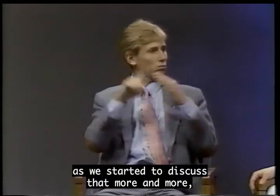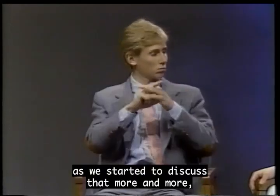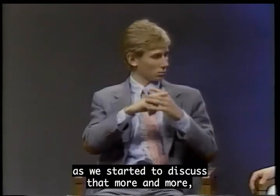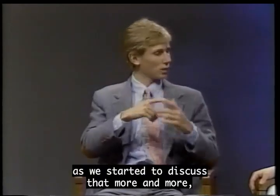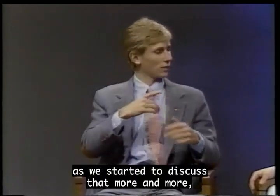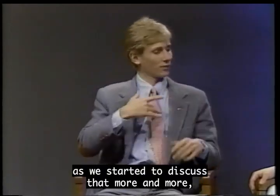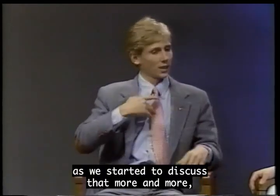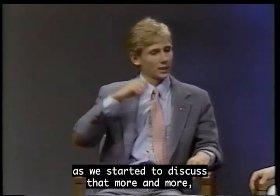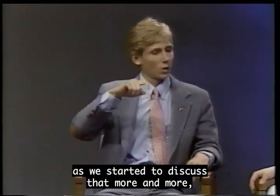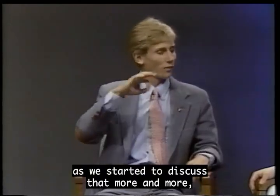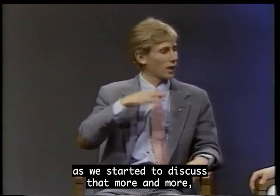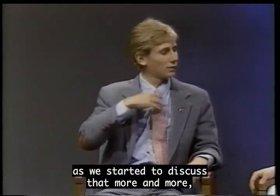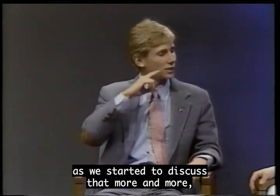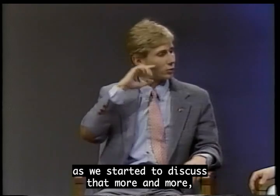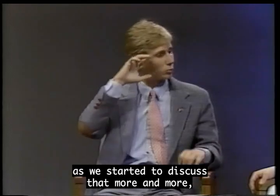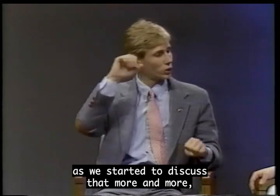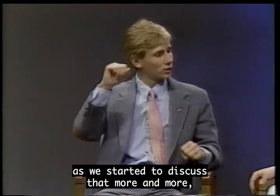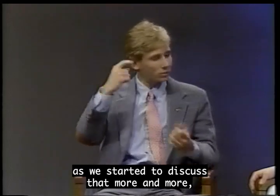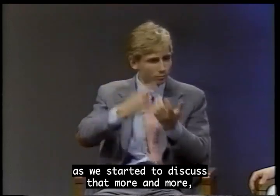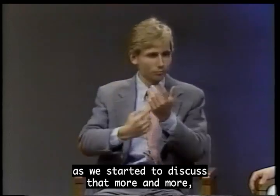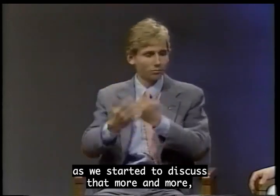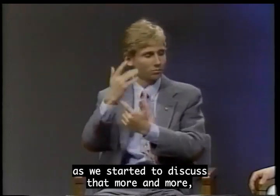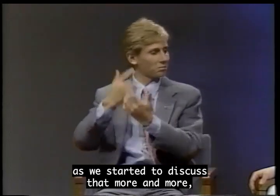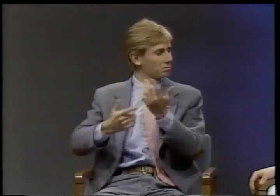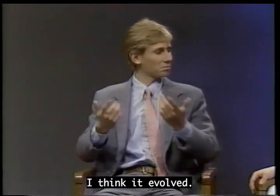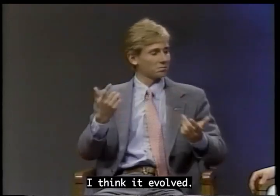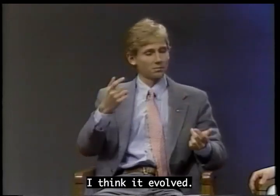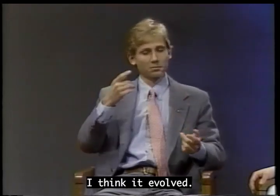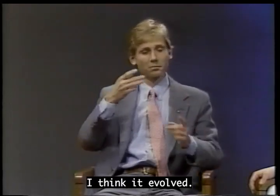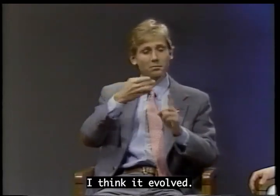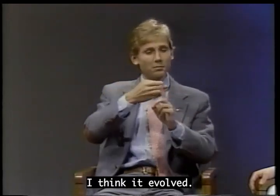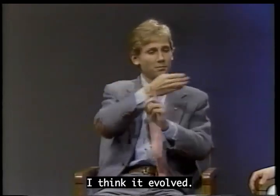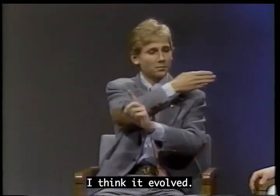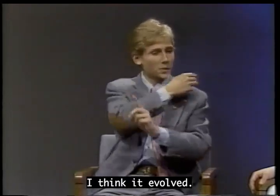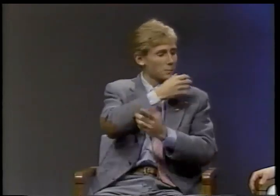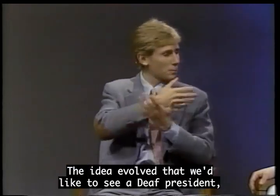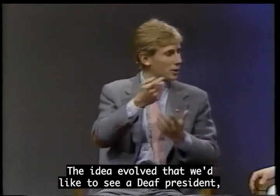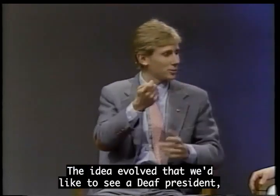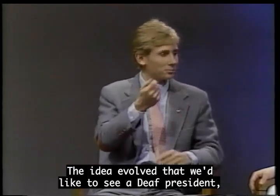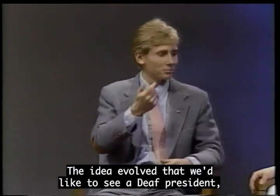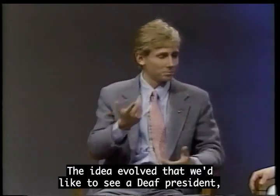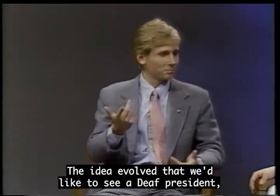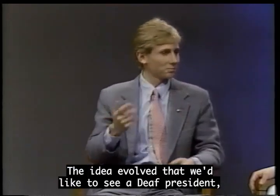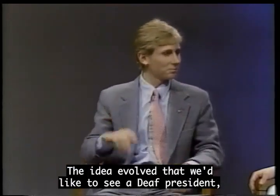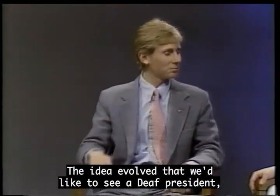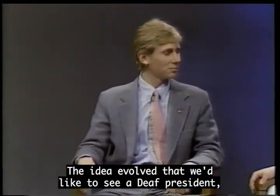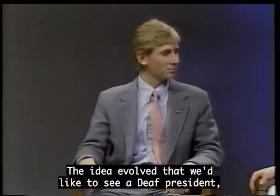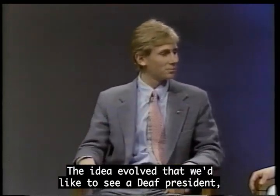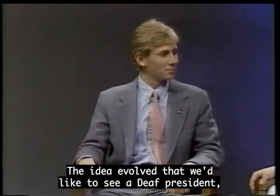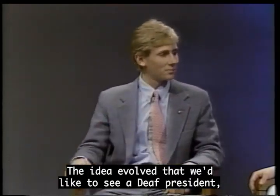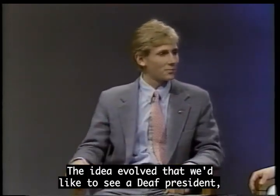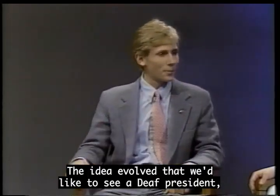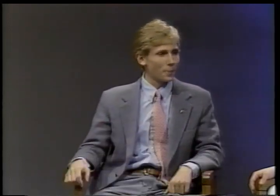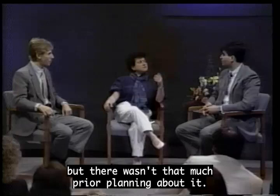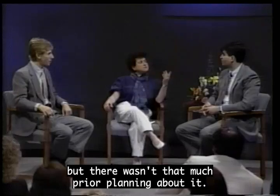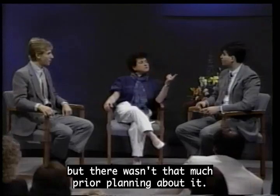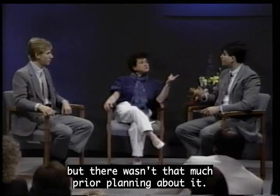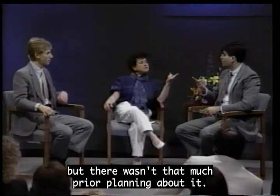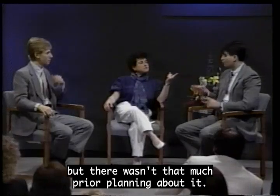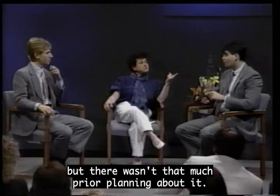as we started to discuss that more and more, I think it evolved. The idea evolved that we'd like to see a deaf president. But there wasn't that much prior